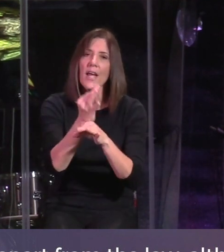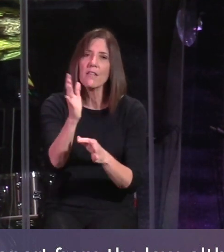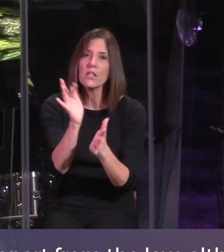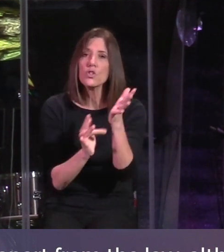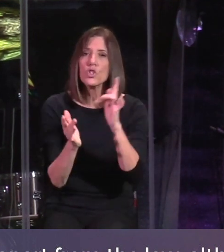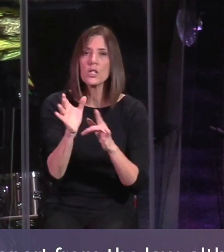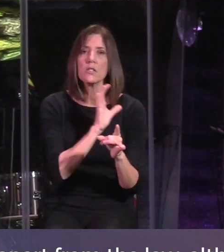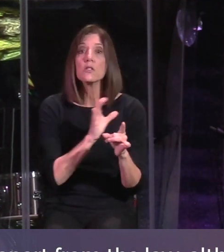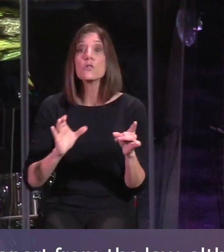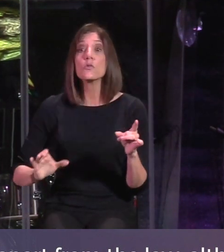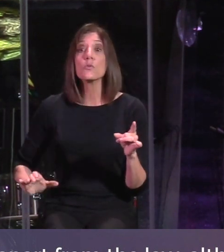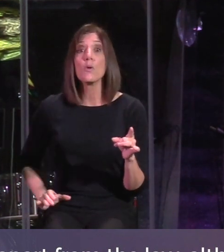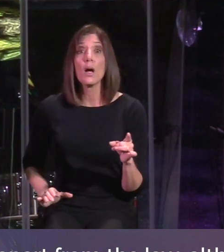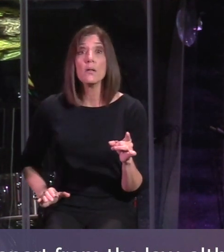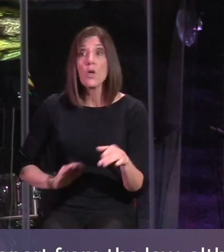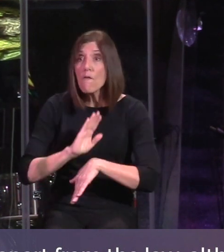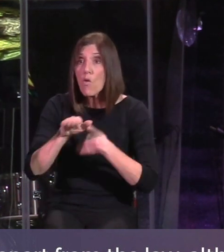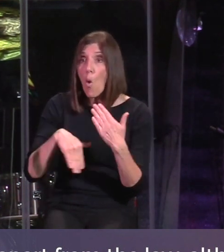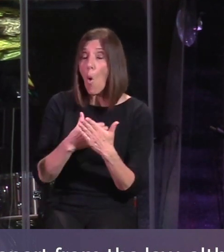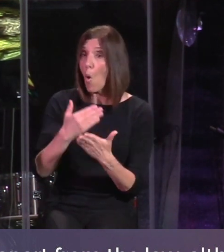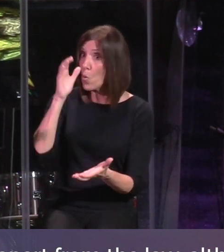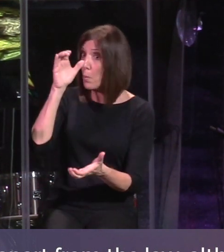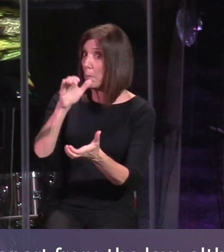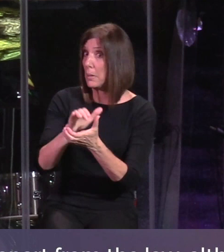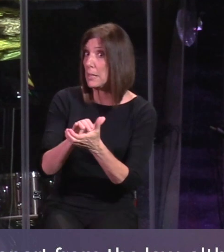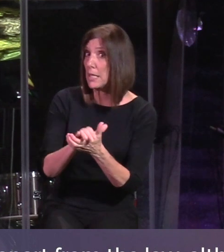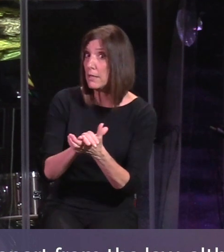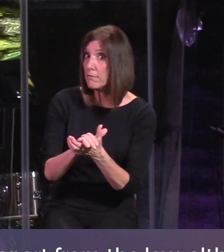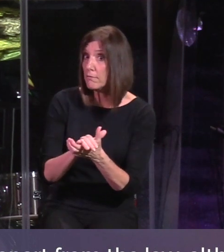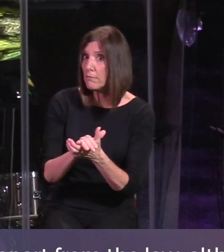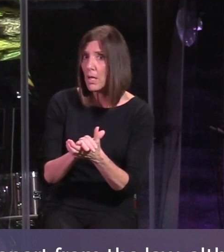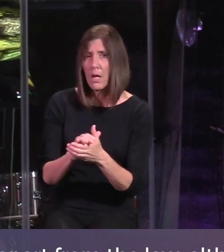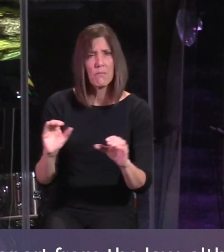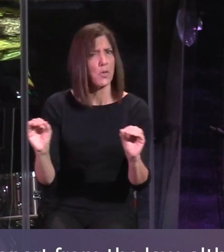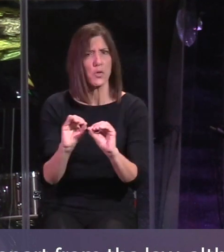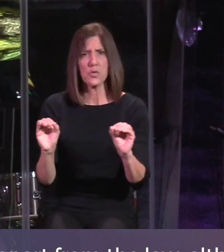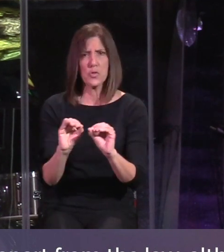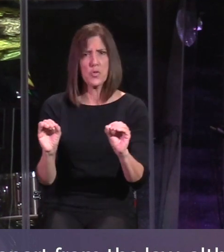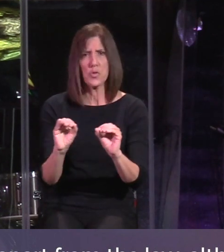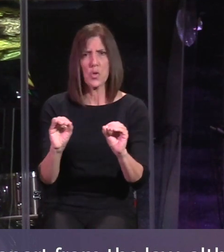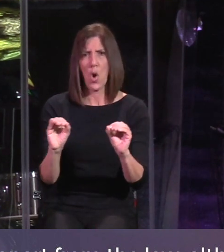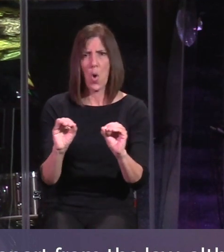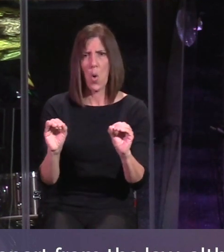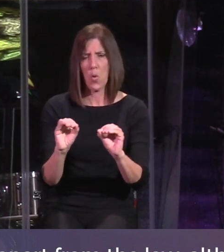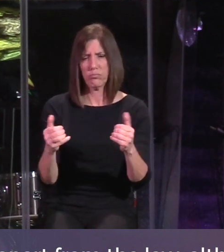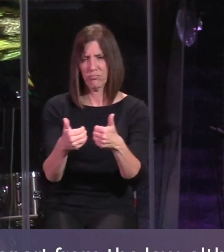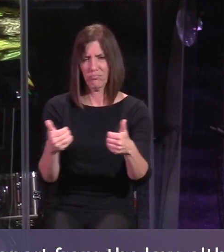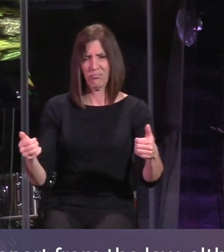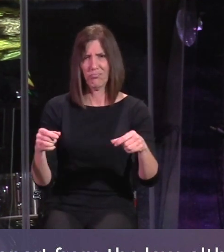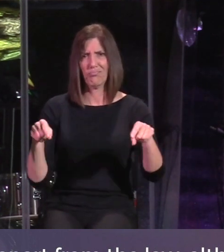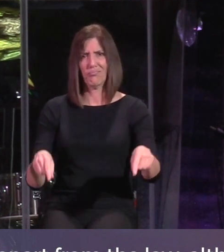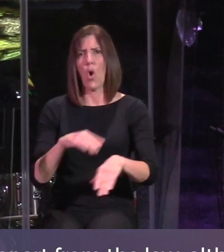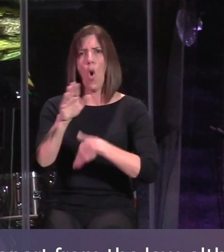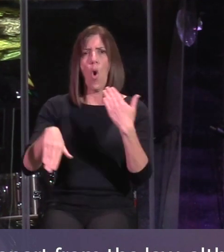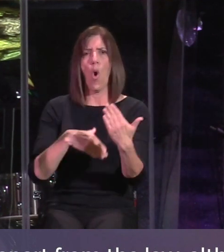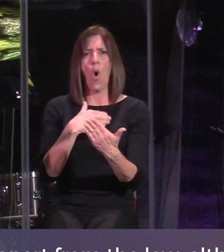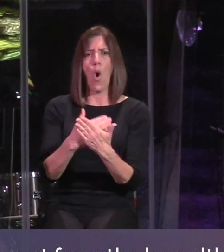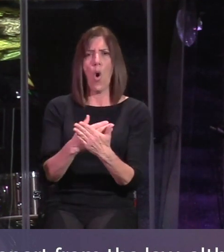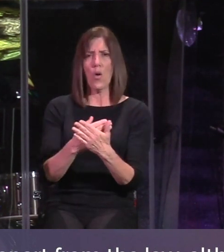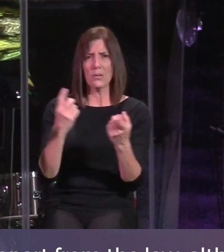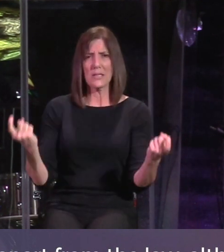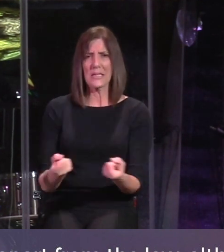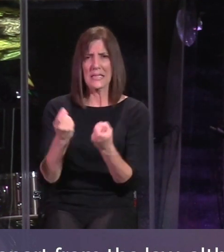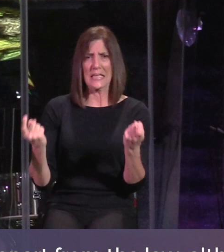Jesus Christ for all who believe. For there is no distinction, for all have sinned and fall short of the glory of